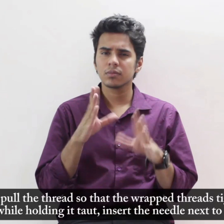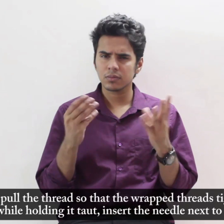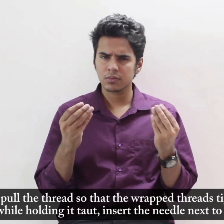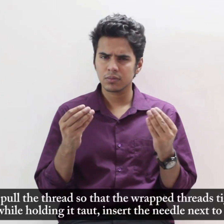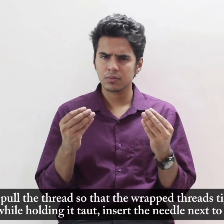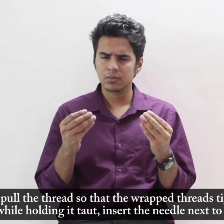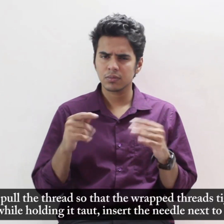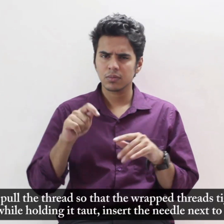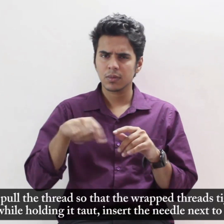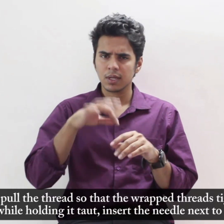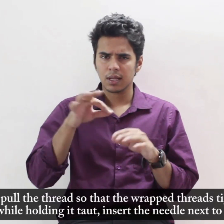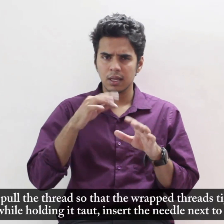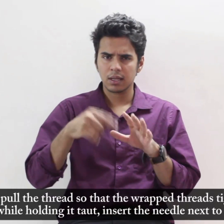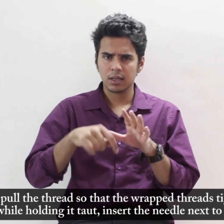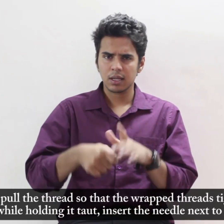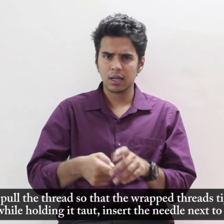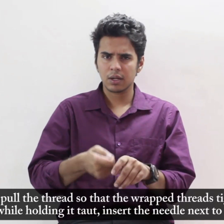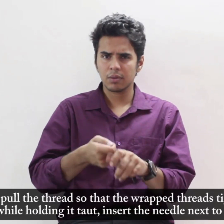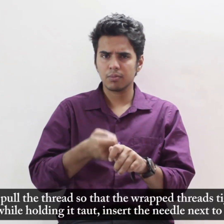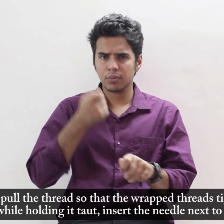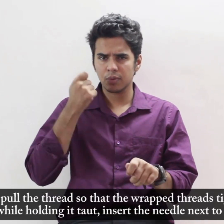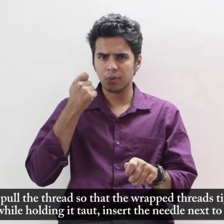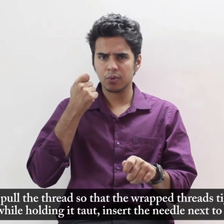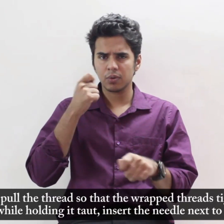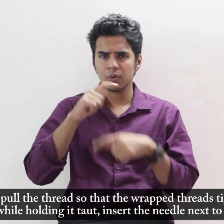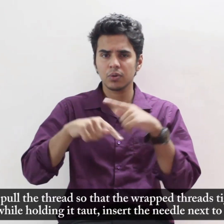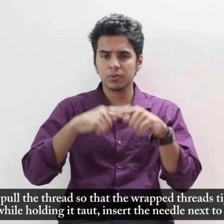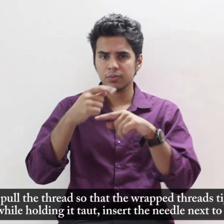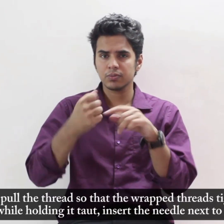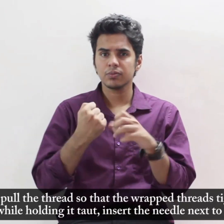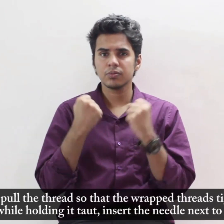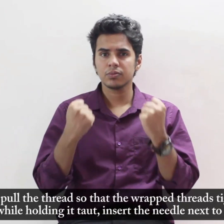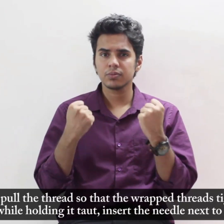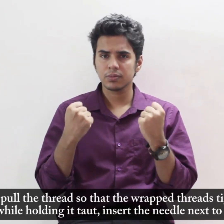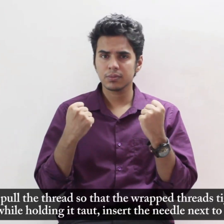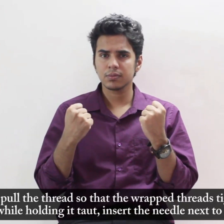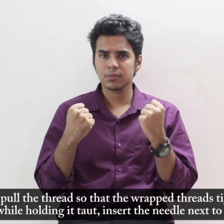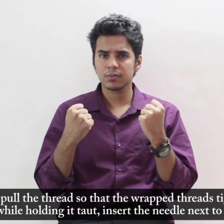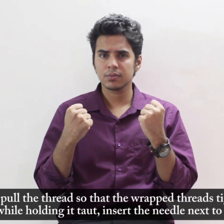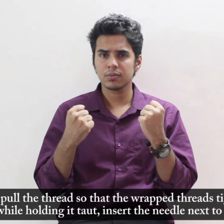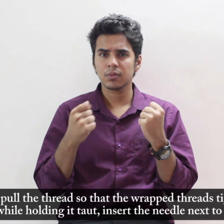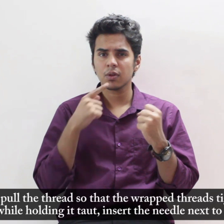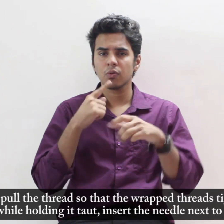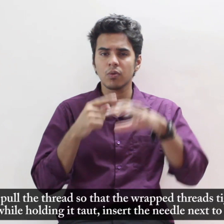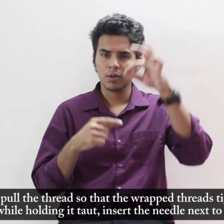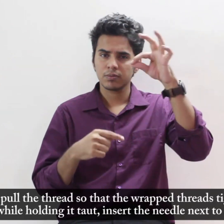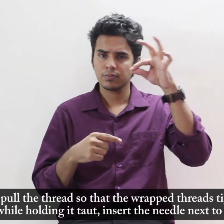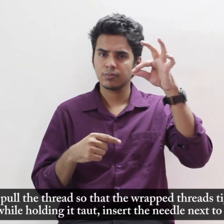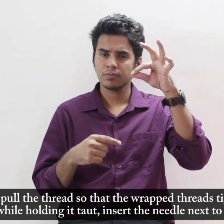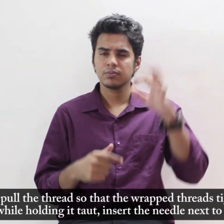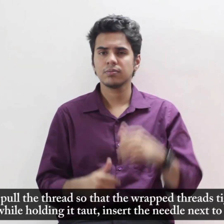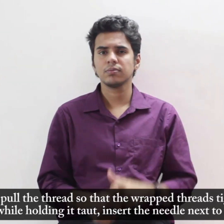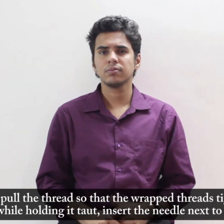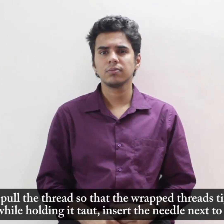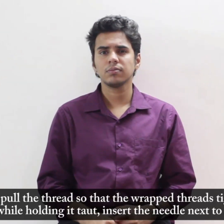Gently pull the thread so that the wrapped threads tighten, and while holding it taut, insert the needle next to